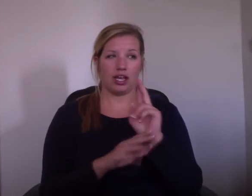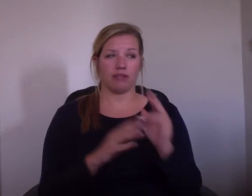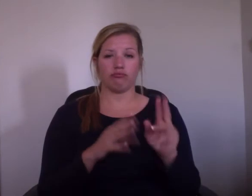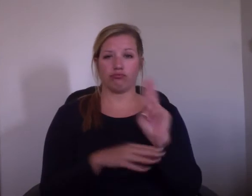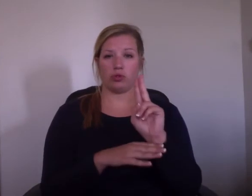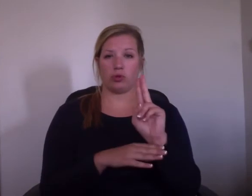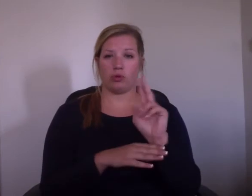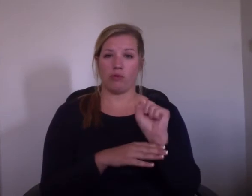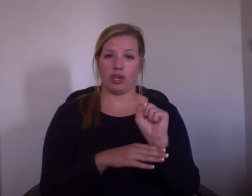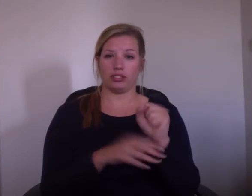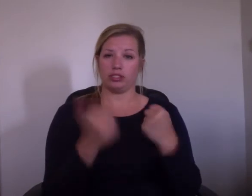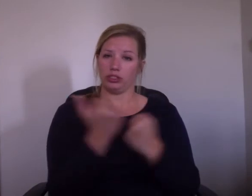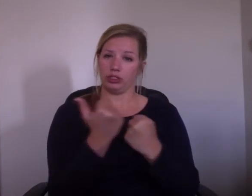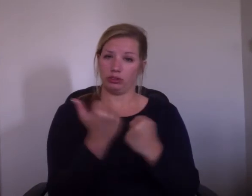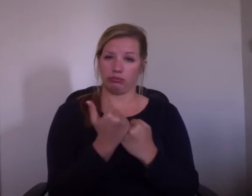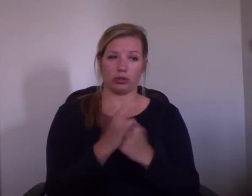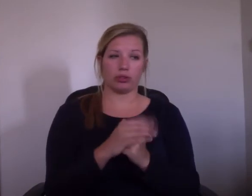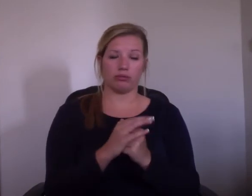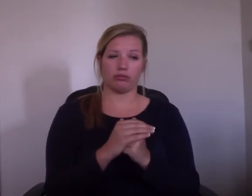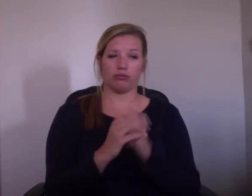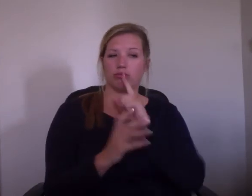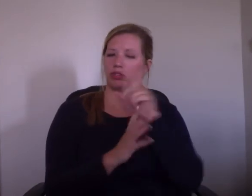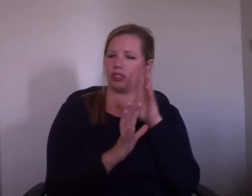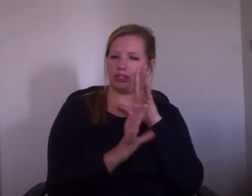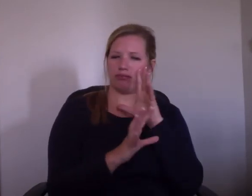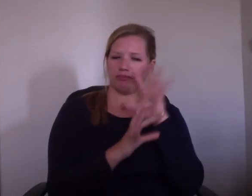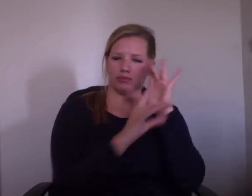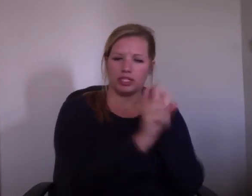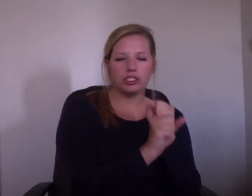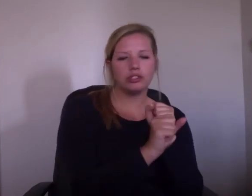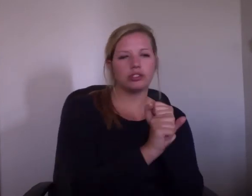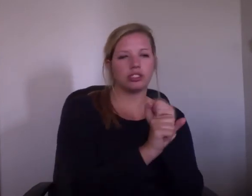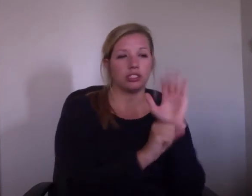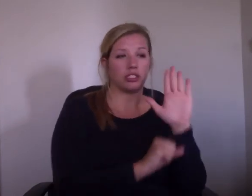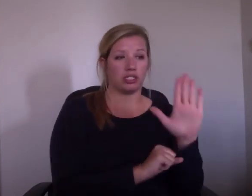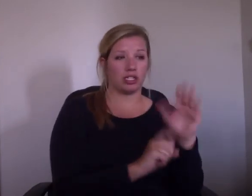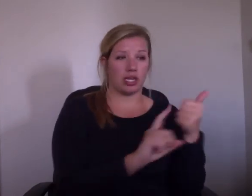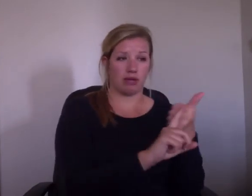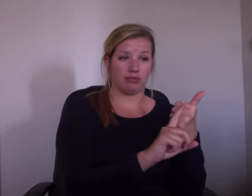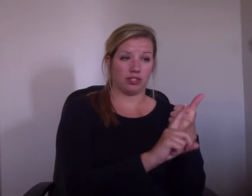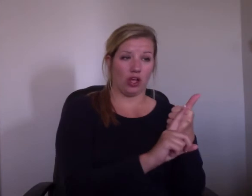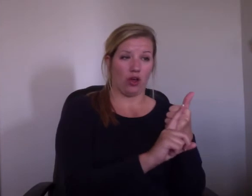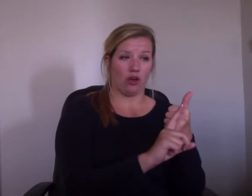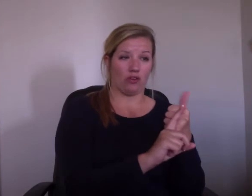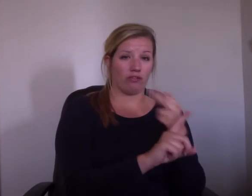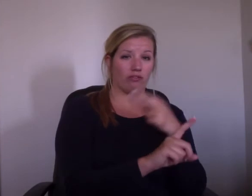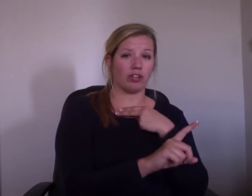Now, one of the more interesting things about Diem was that he was a Catholic in a predominantly Buddhist nation,